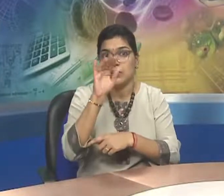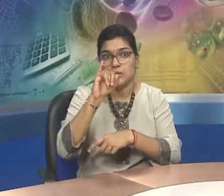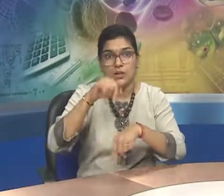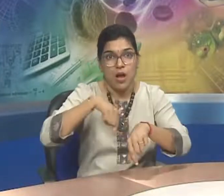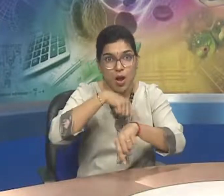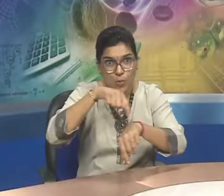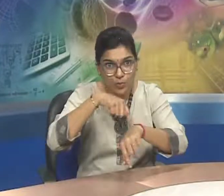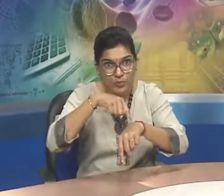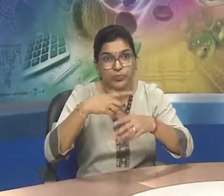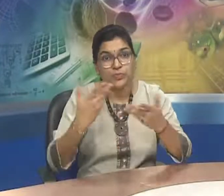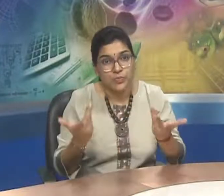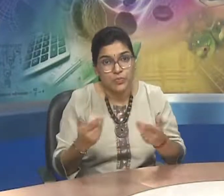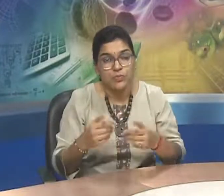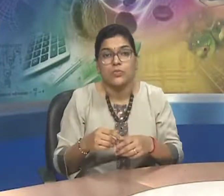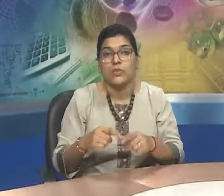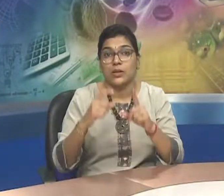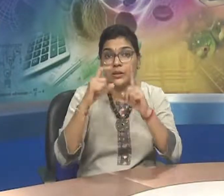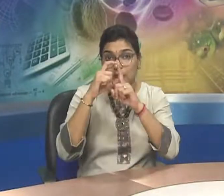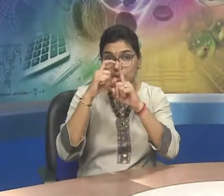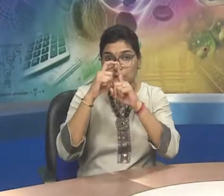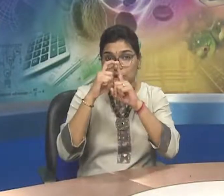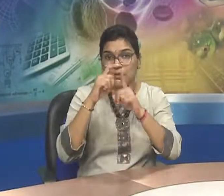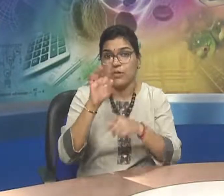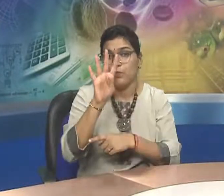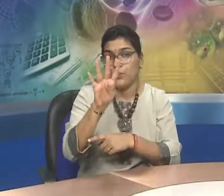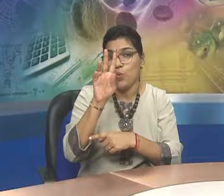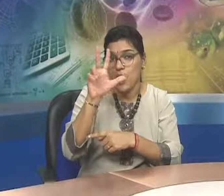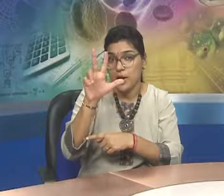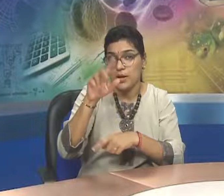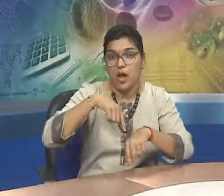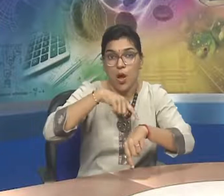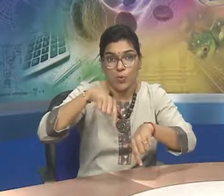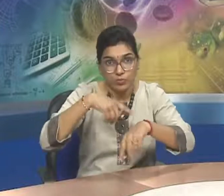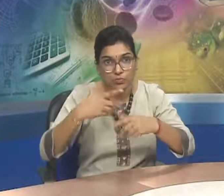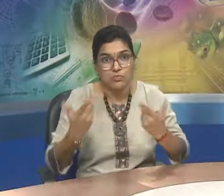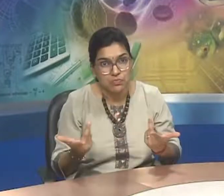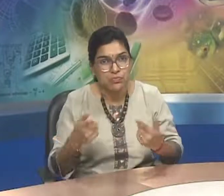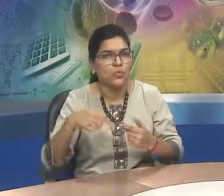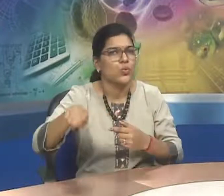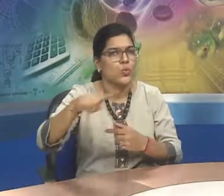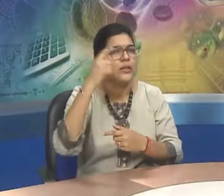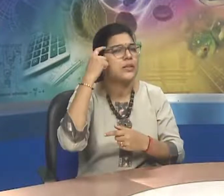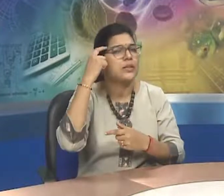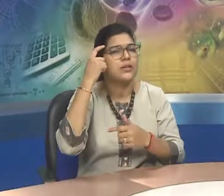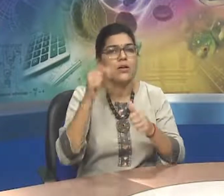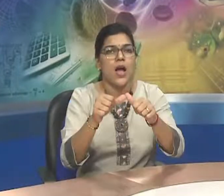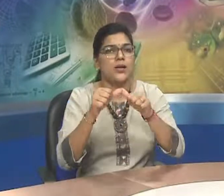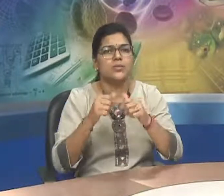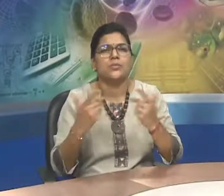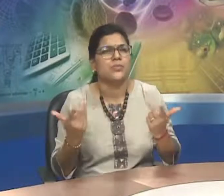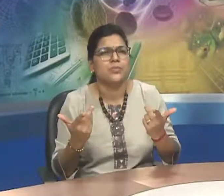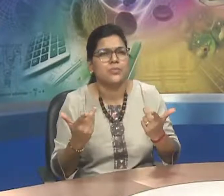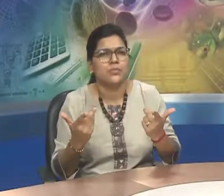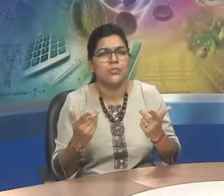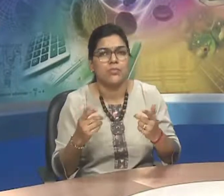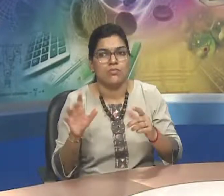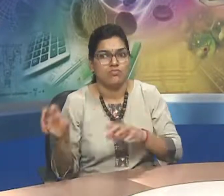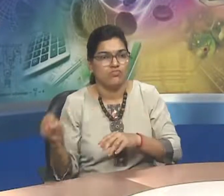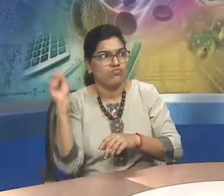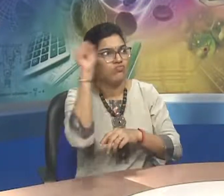hours, C option says 36 hours, D option says 48